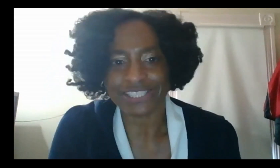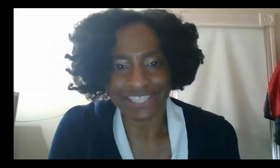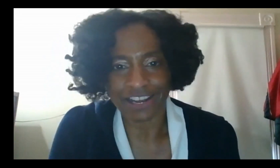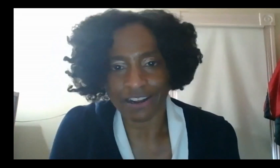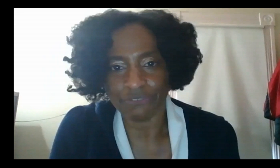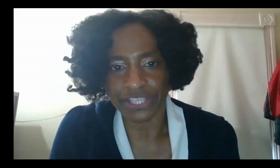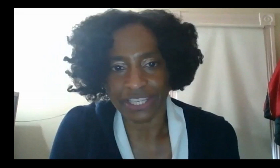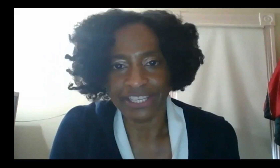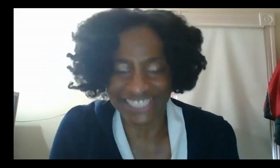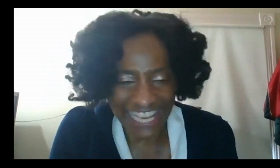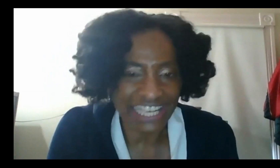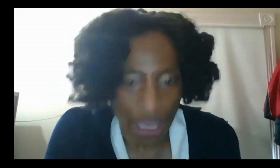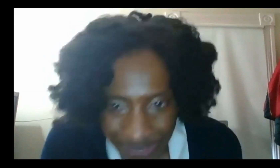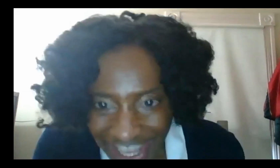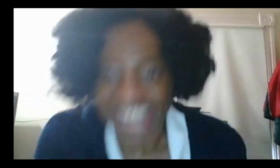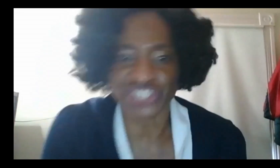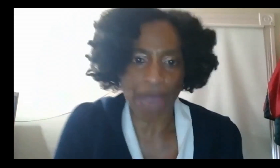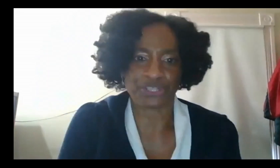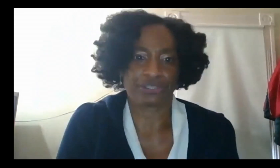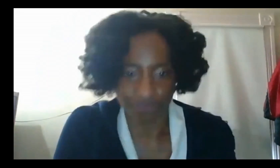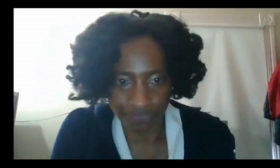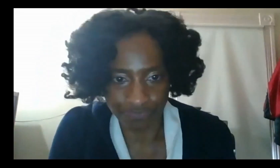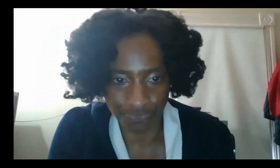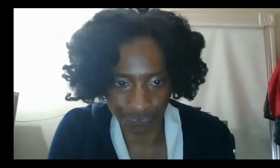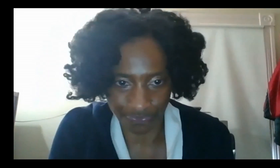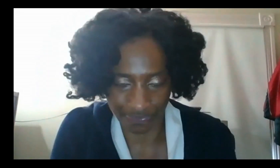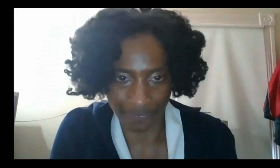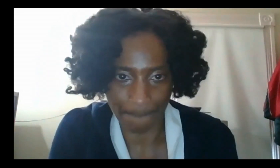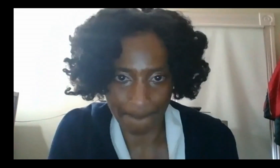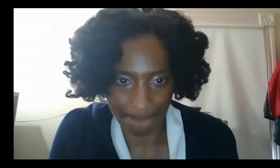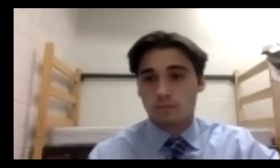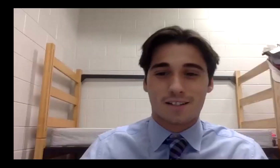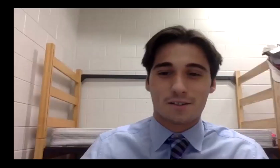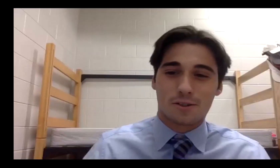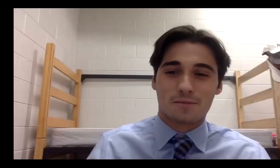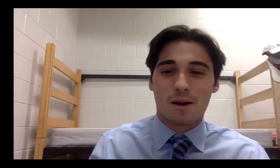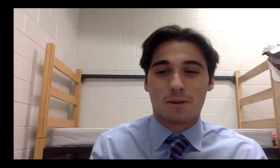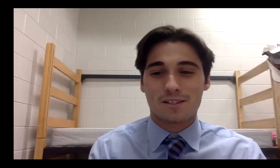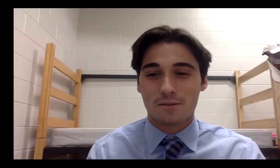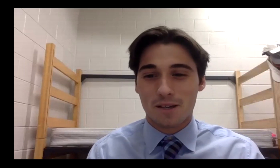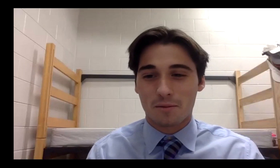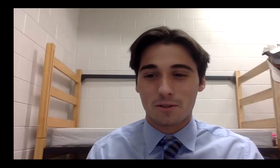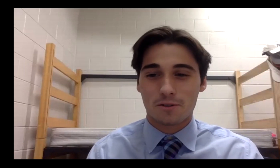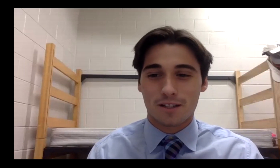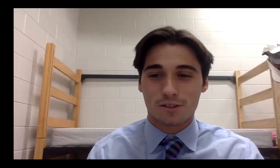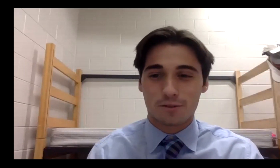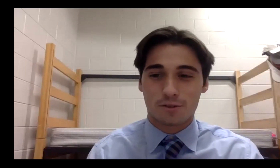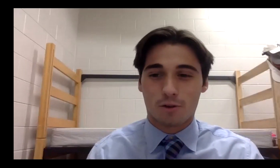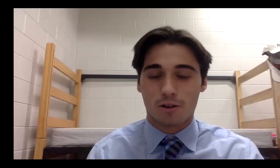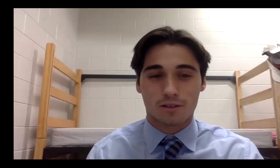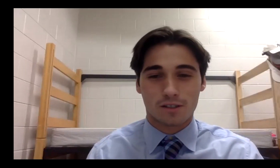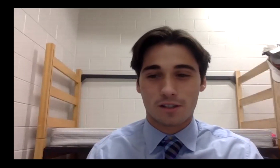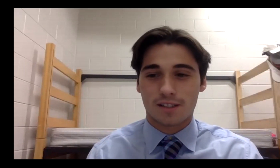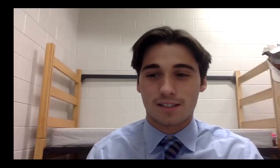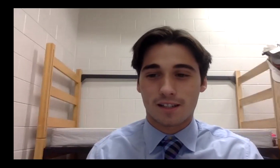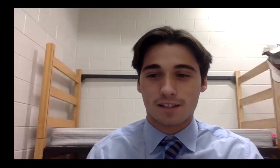vice president of the Zeta Epsilon chapter? Yes, I do. It's my pleasure to be able to introduce you